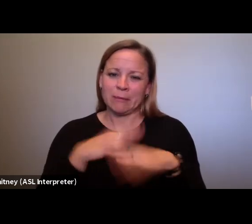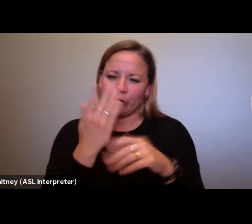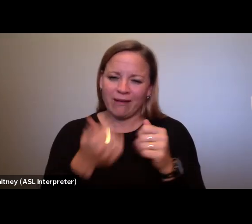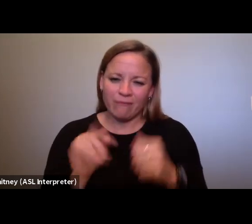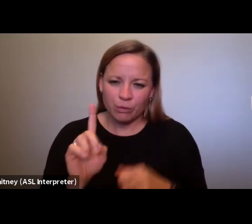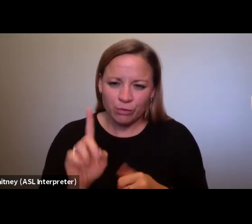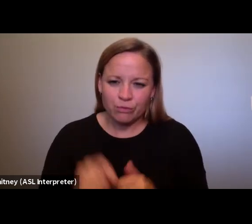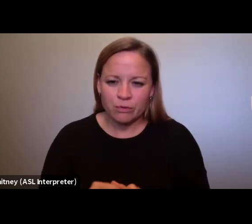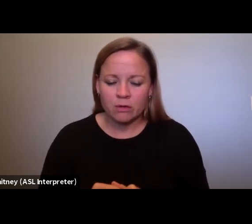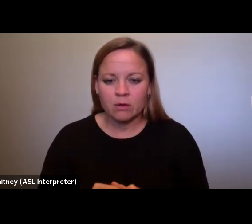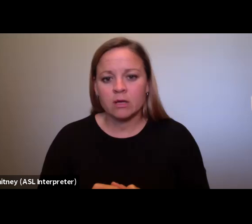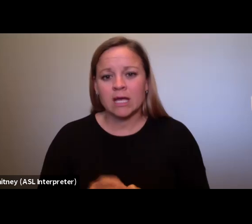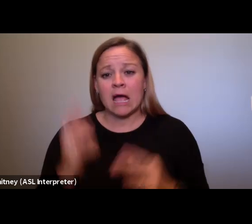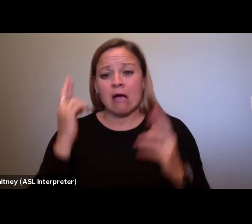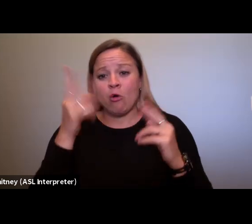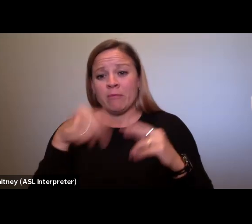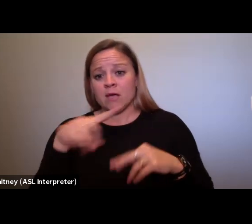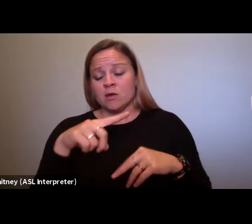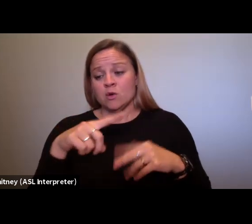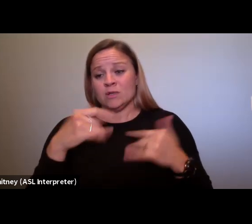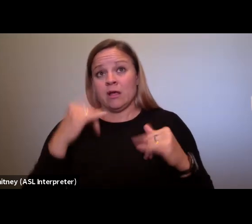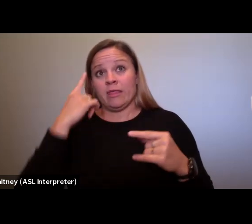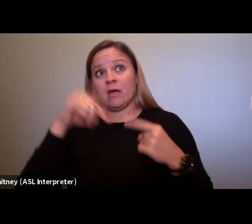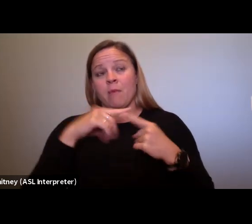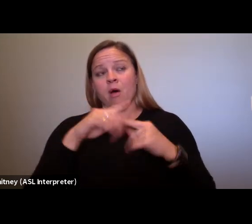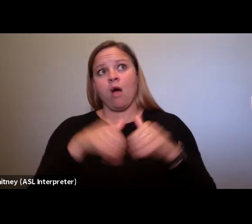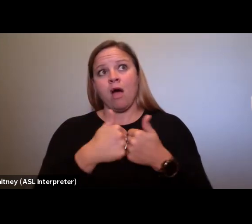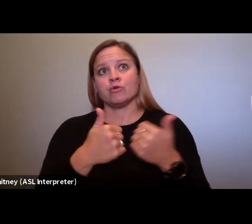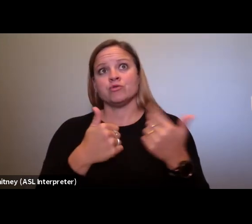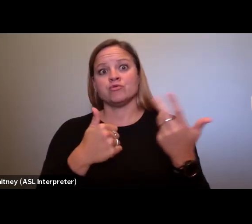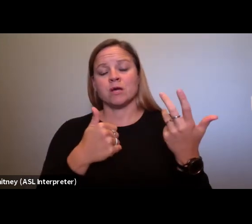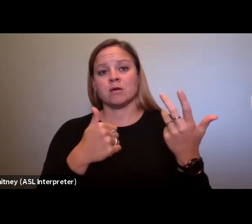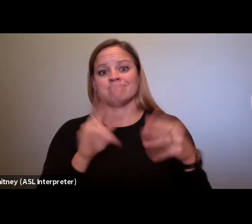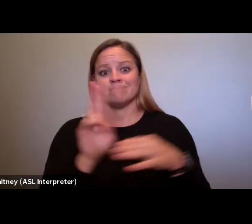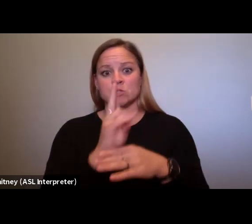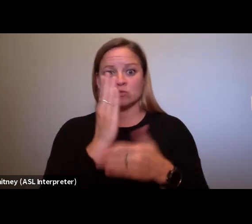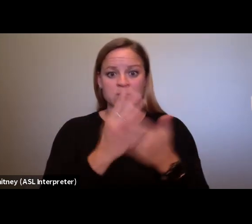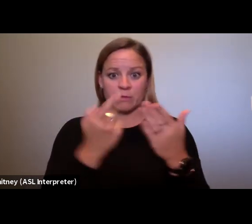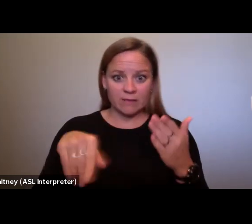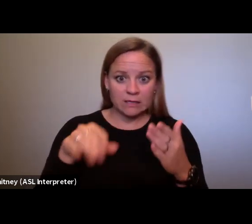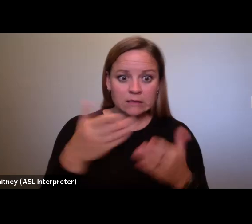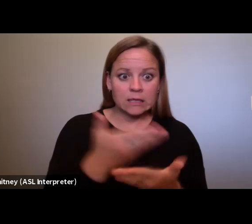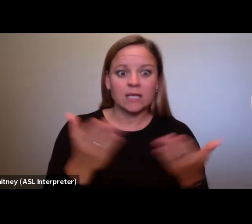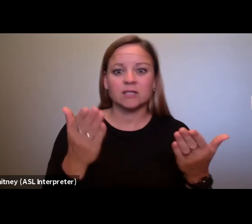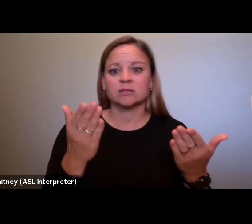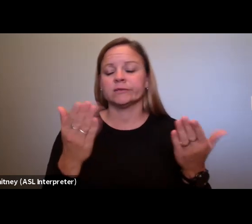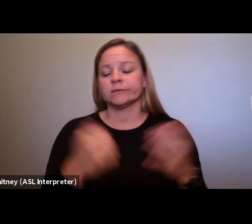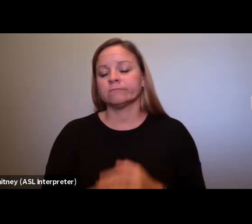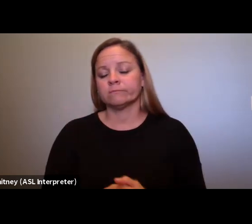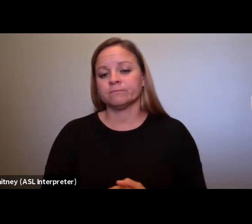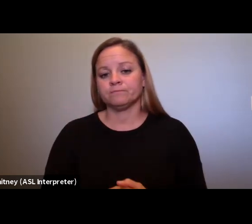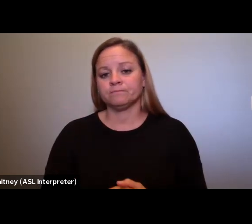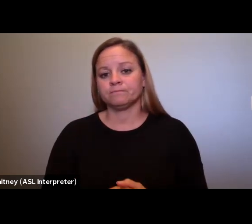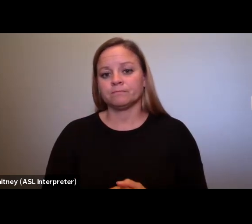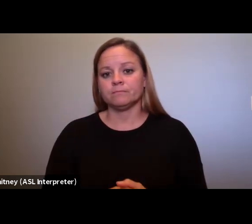I hope that you all will still think about how you might implement some of these things, or explore building programs like these. I